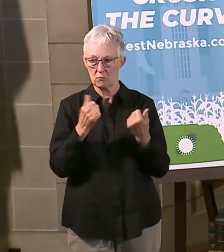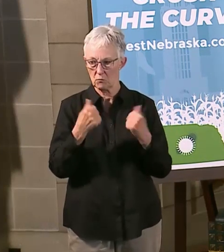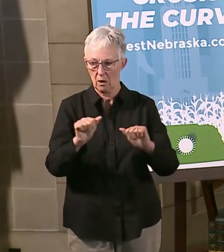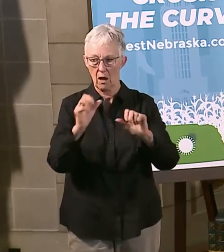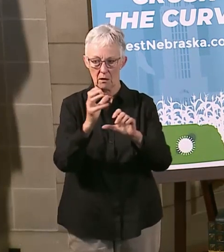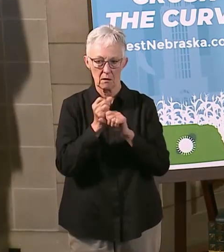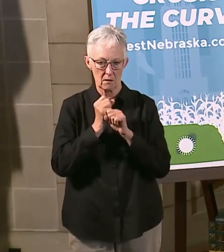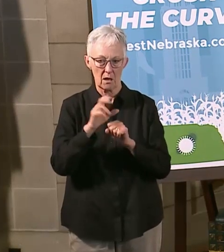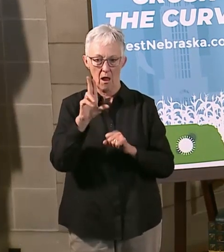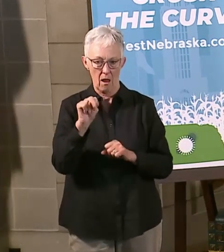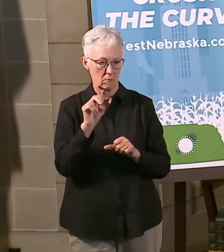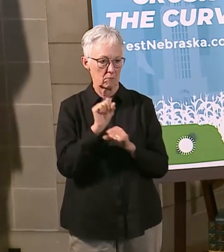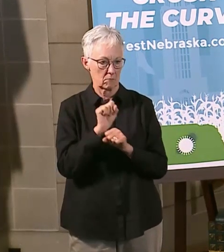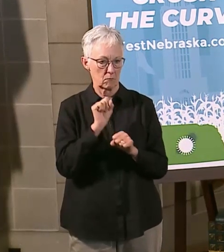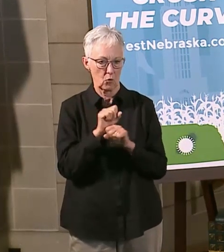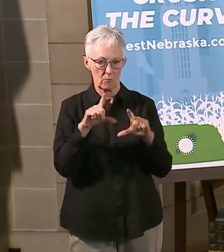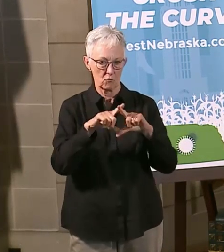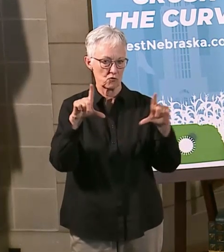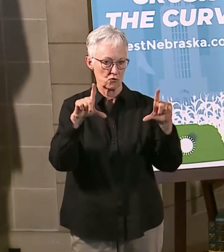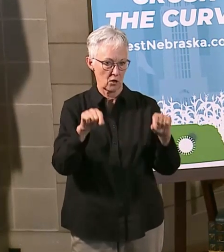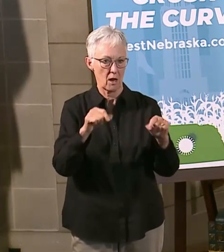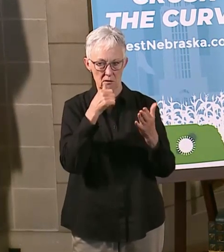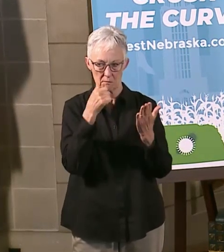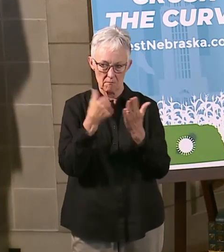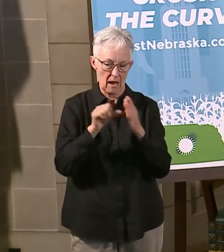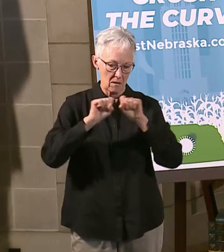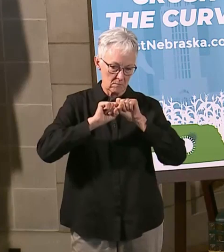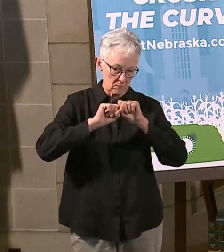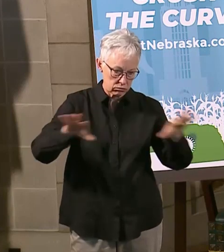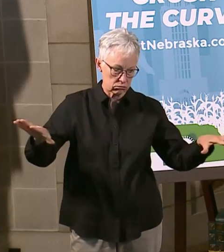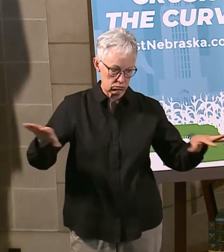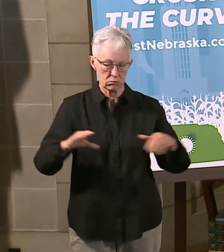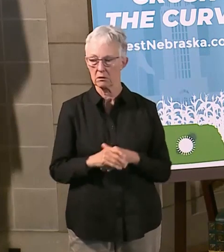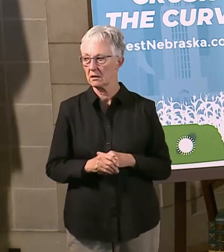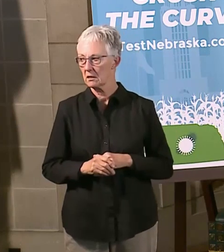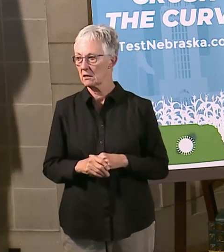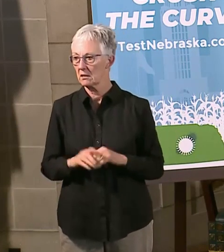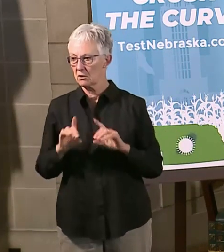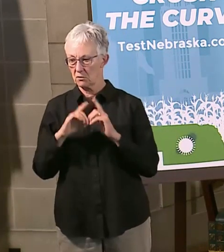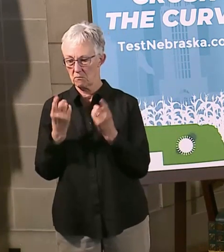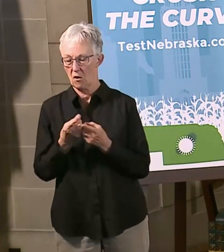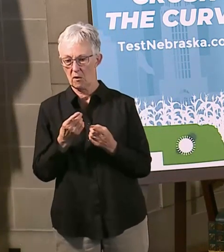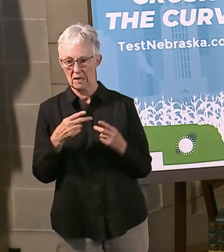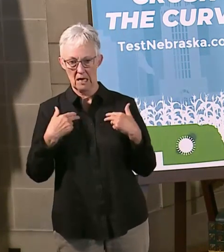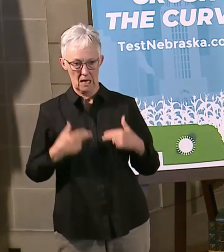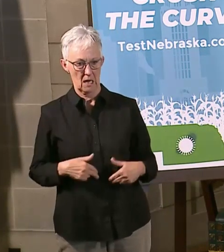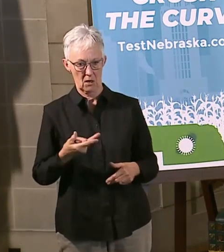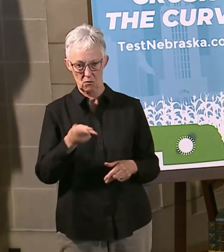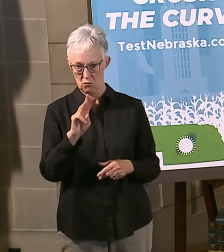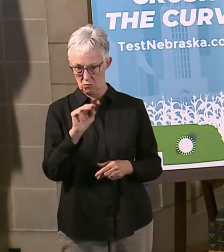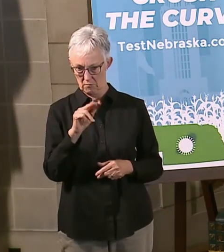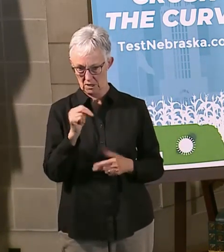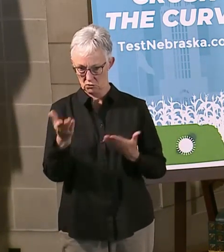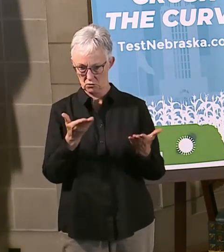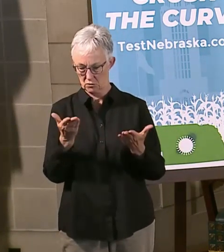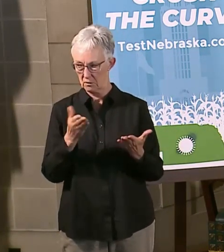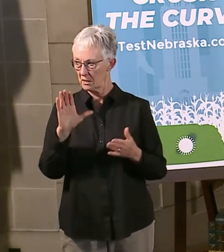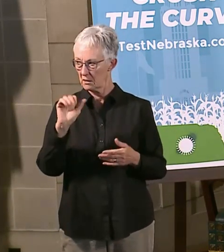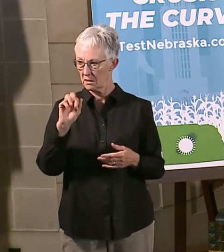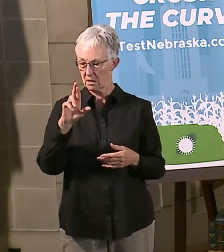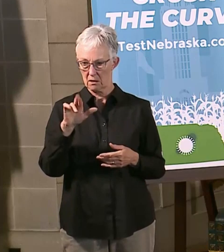through the Department of Health and Human Services. And speaking of the Department of Health and Human Services, we've got Karen Vincent here, who's going to talk to us about the Women,